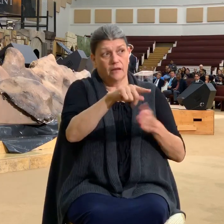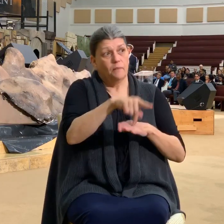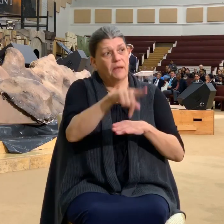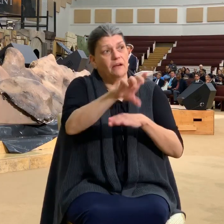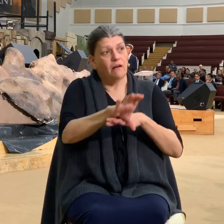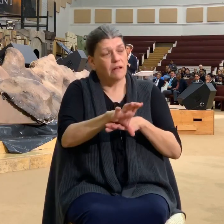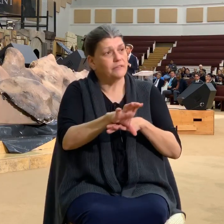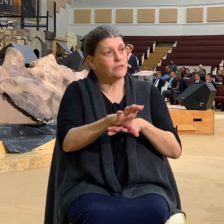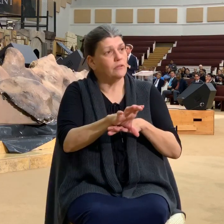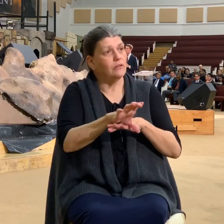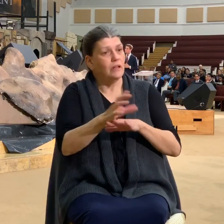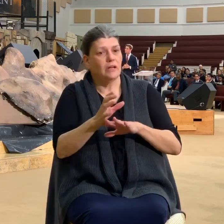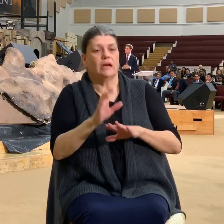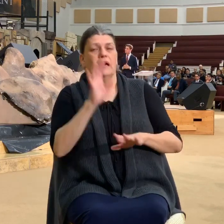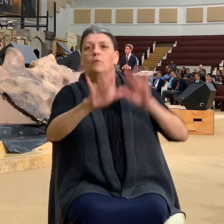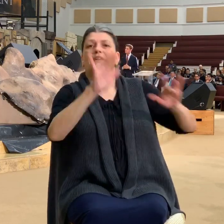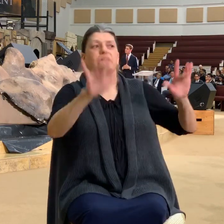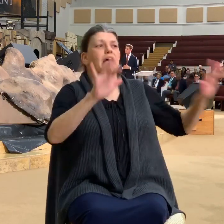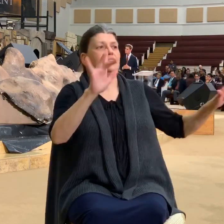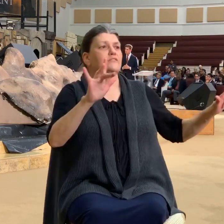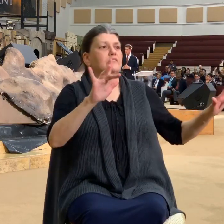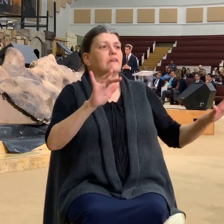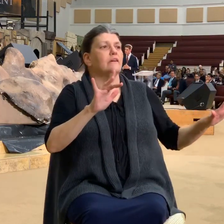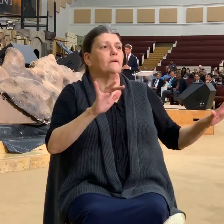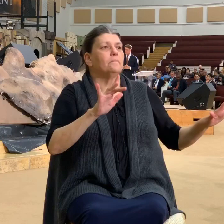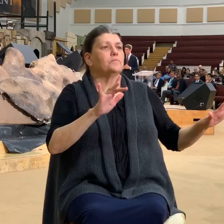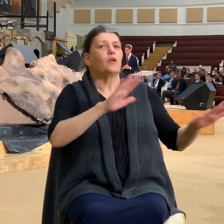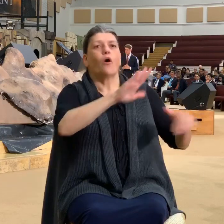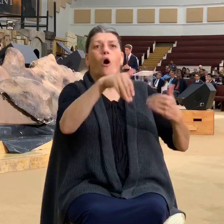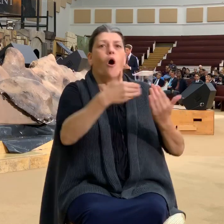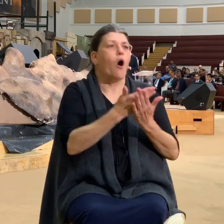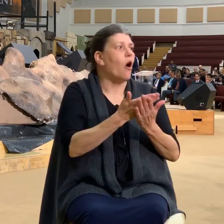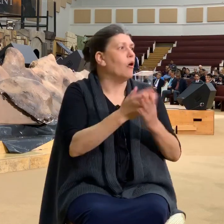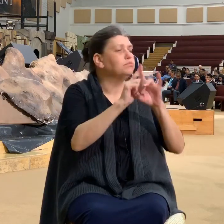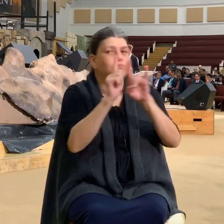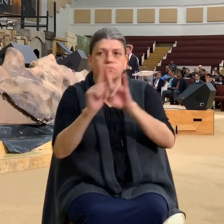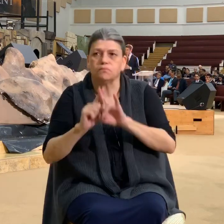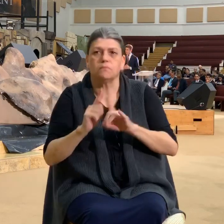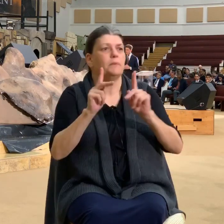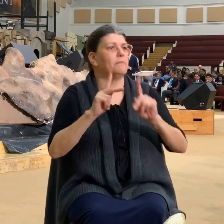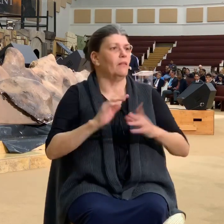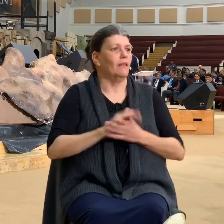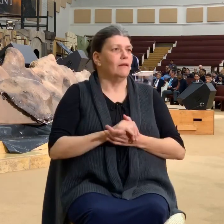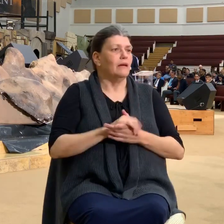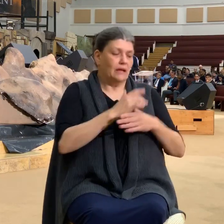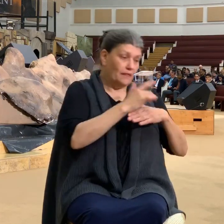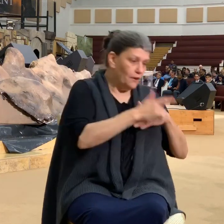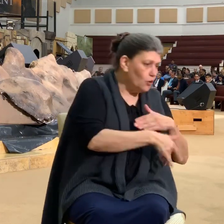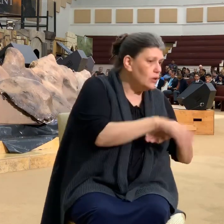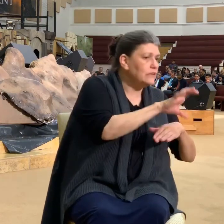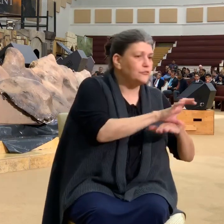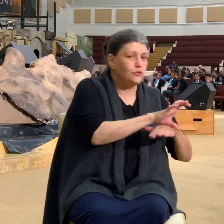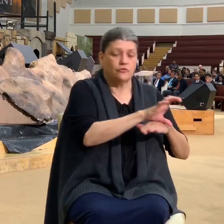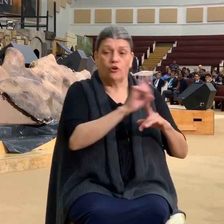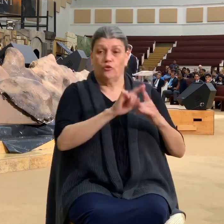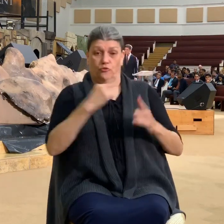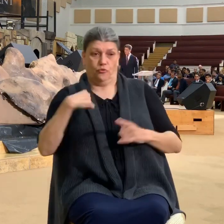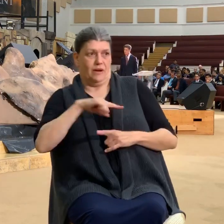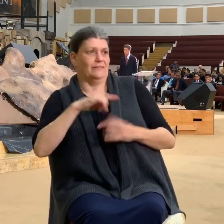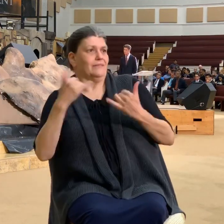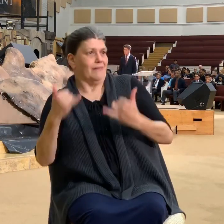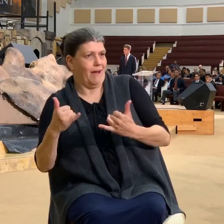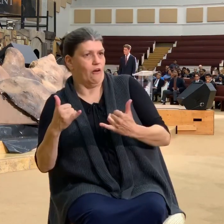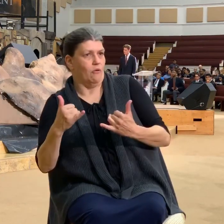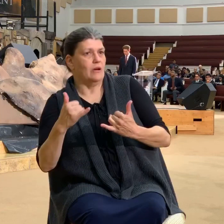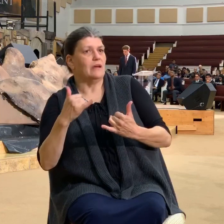out on all of them and around the throne, and it's from everybody. So from the beginning on the birthday of the church to us around the throne, it's for